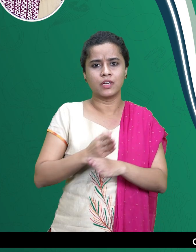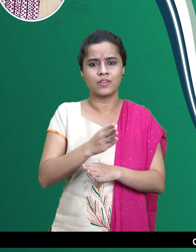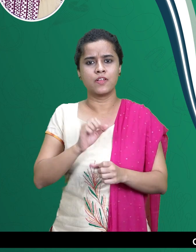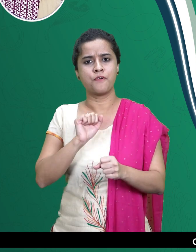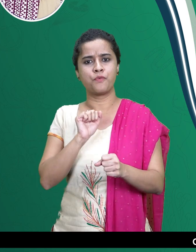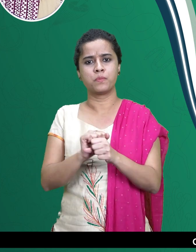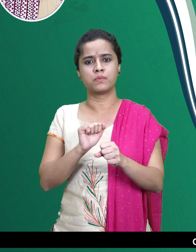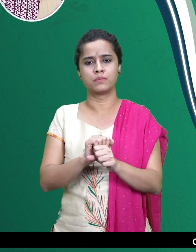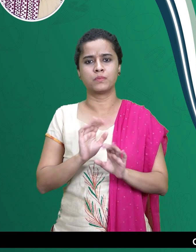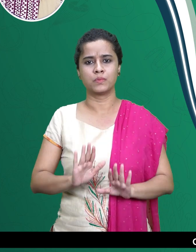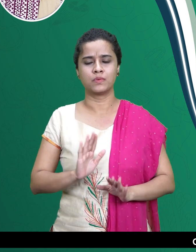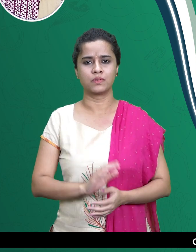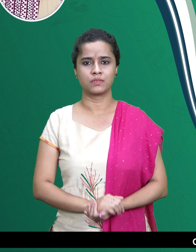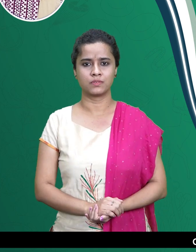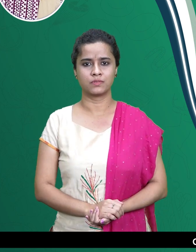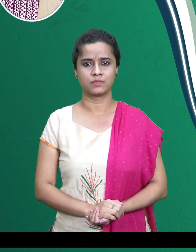function.